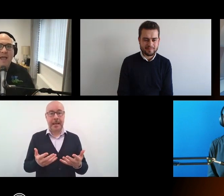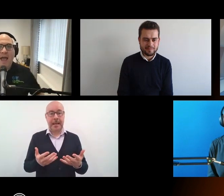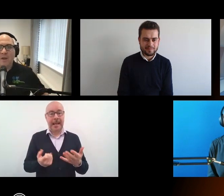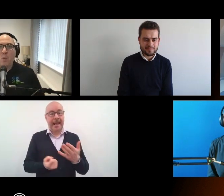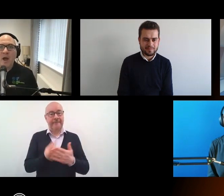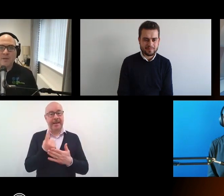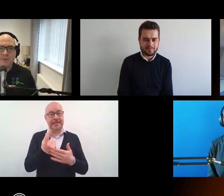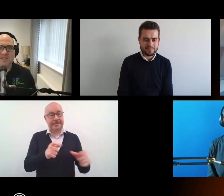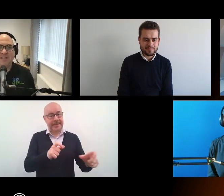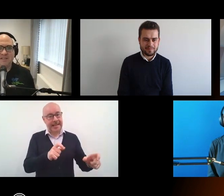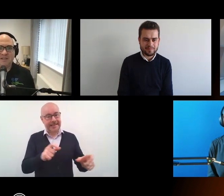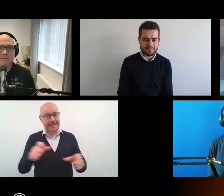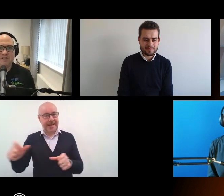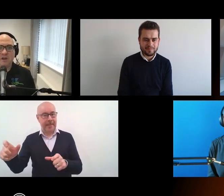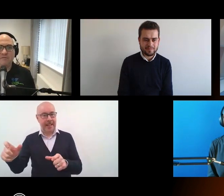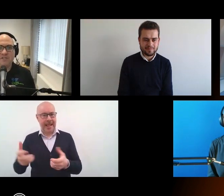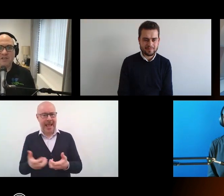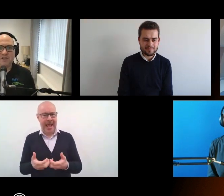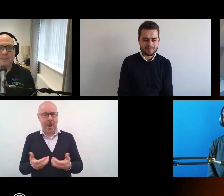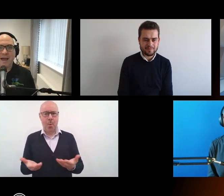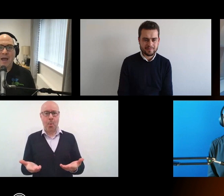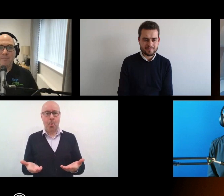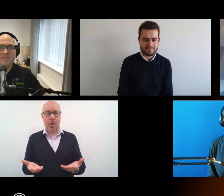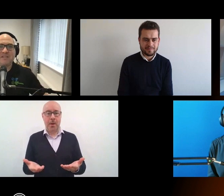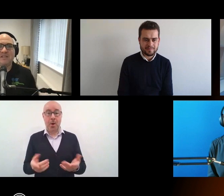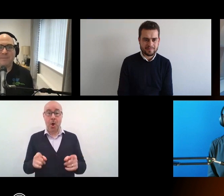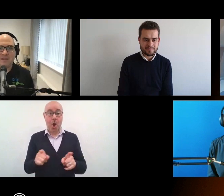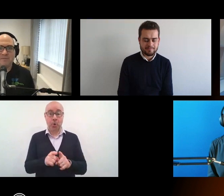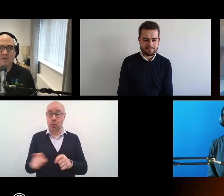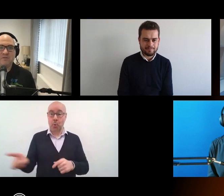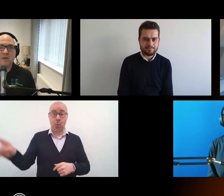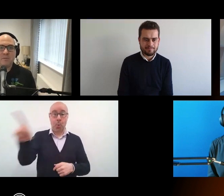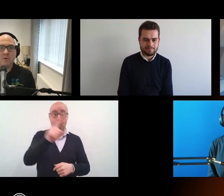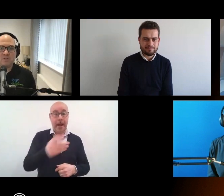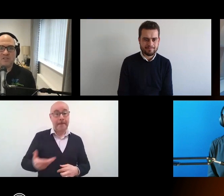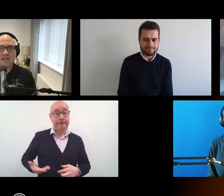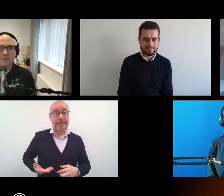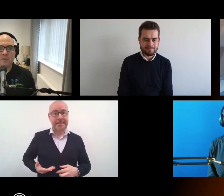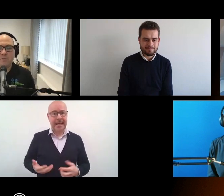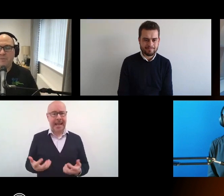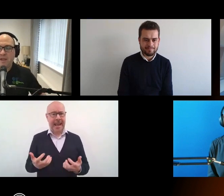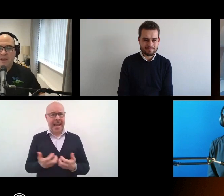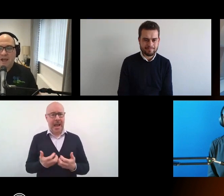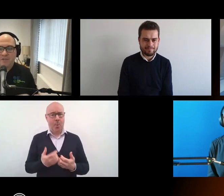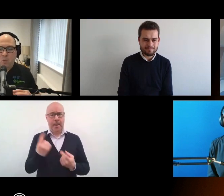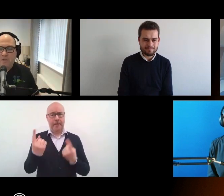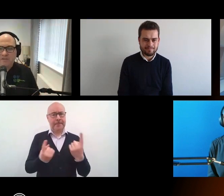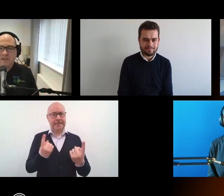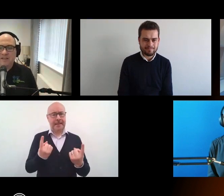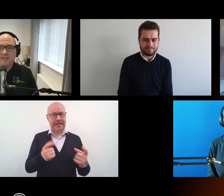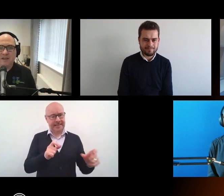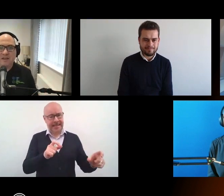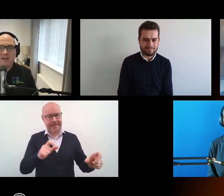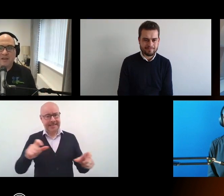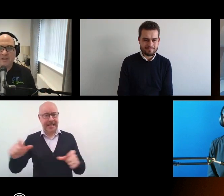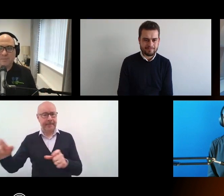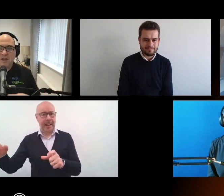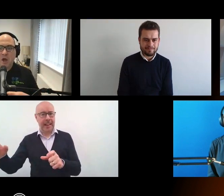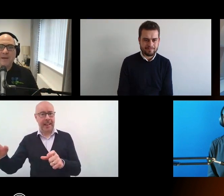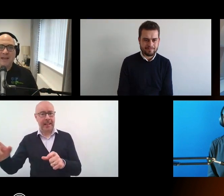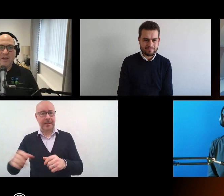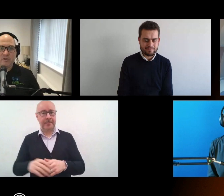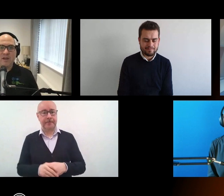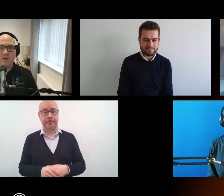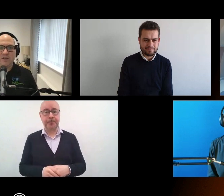sustainable. And in wider business, there is a conversation about how businesses make themselves more sustainable. And the one thing that has